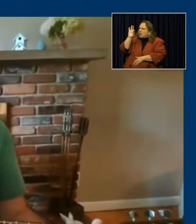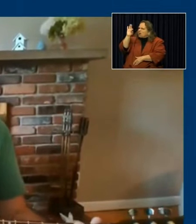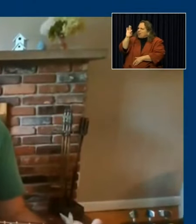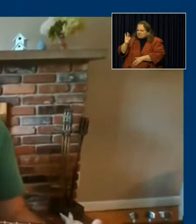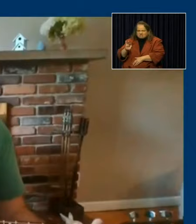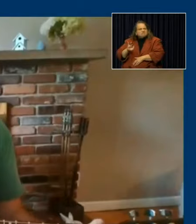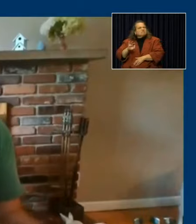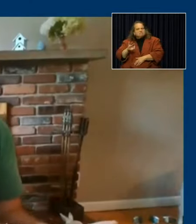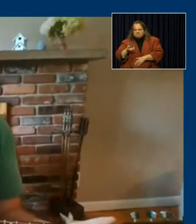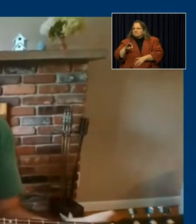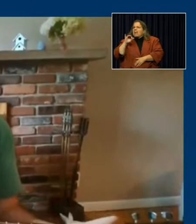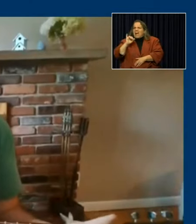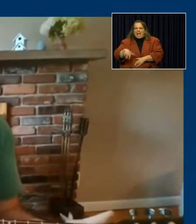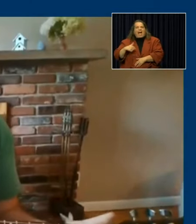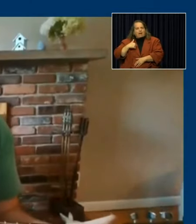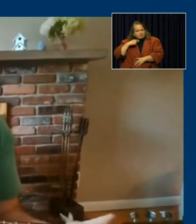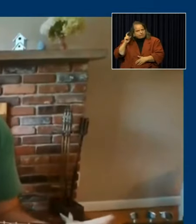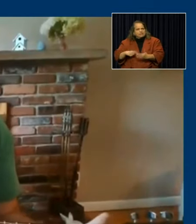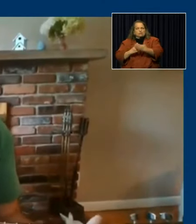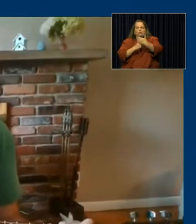COVID-19, I quarantine.